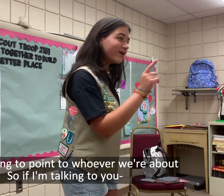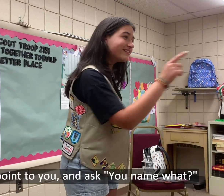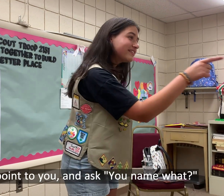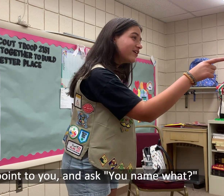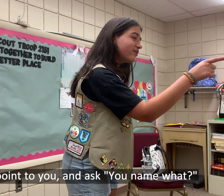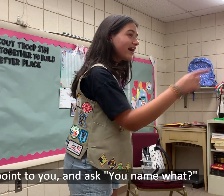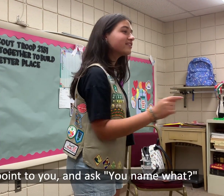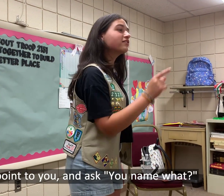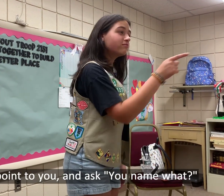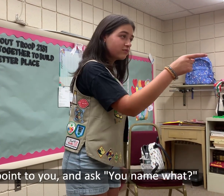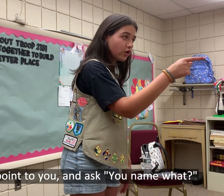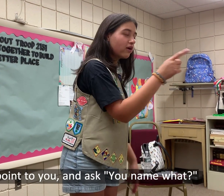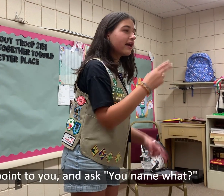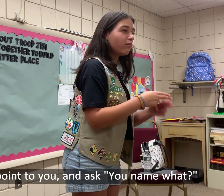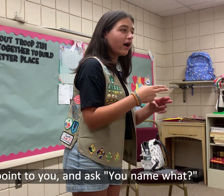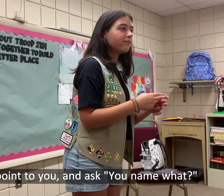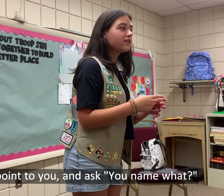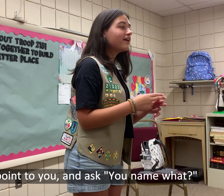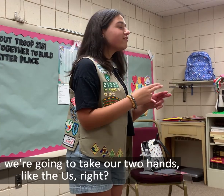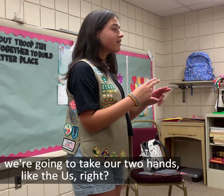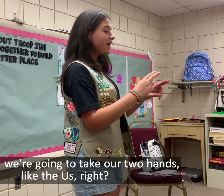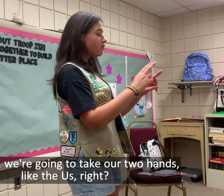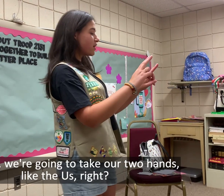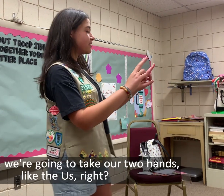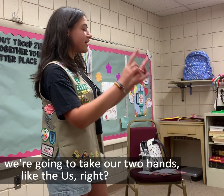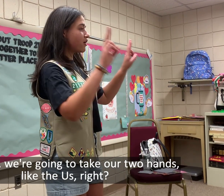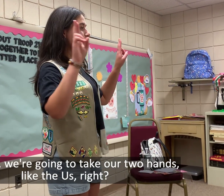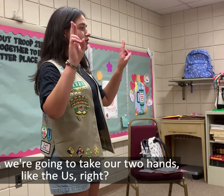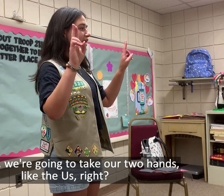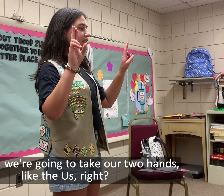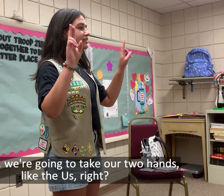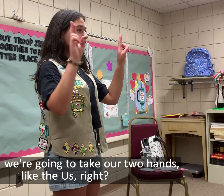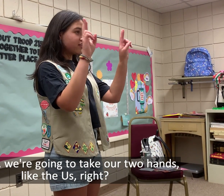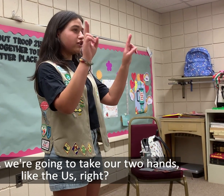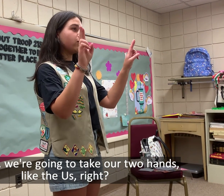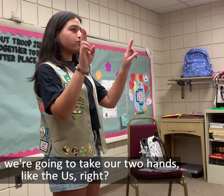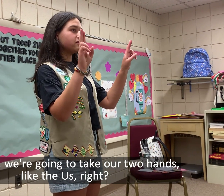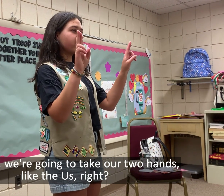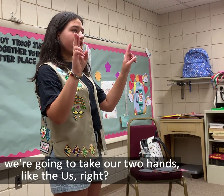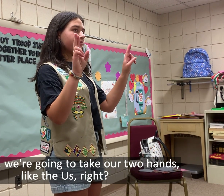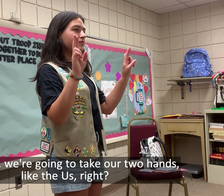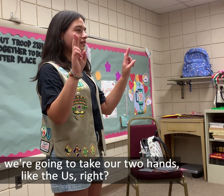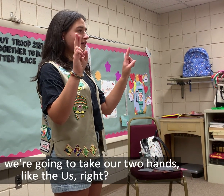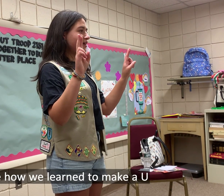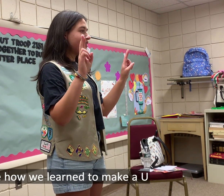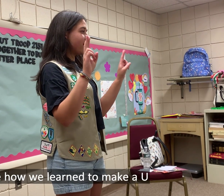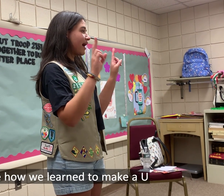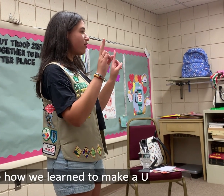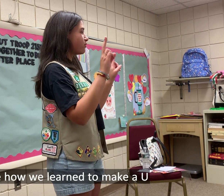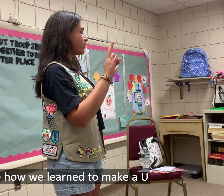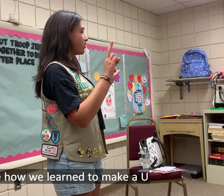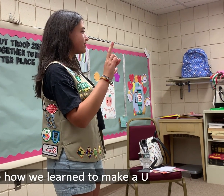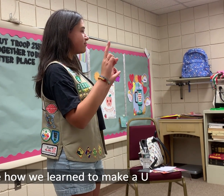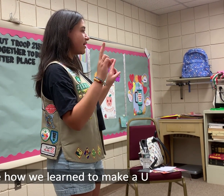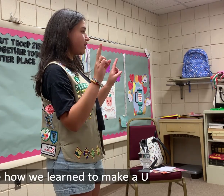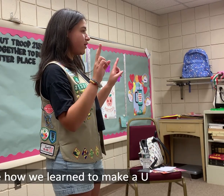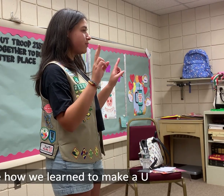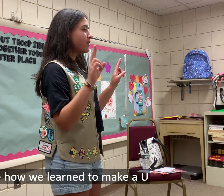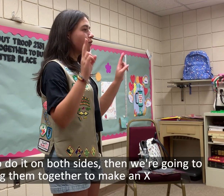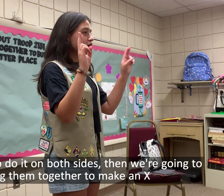to you and ask, your name what? For name, we're going to take our two hands like the U's, right? Like how we learned to make a U. We're going to do it on